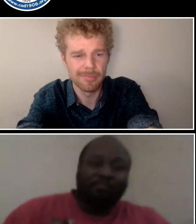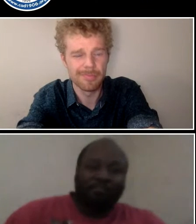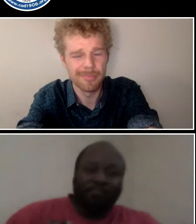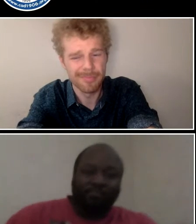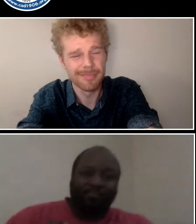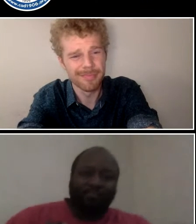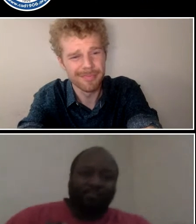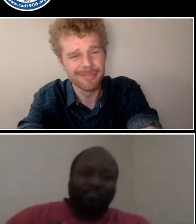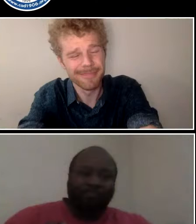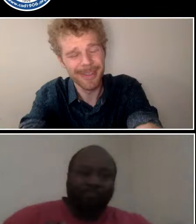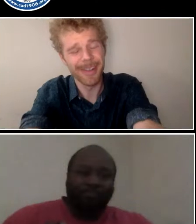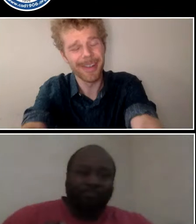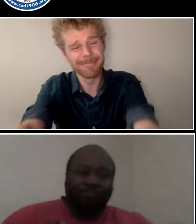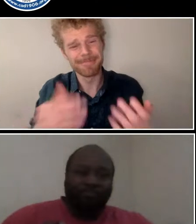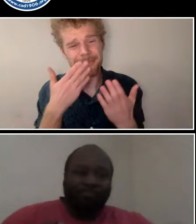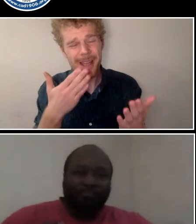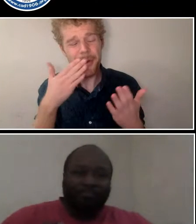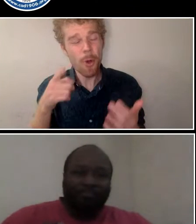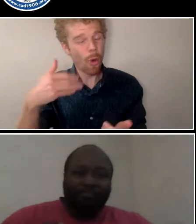us,